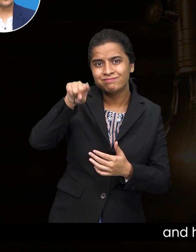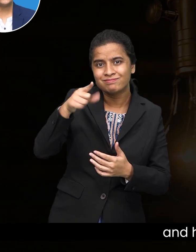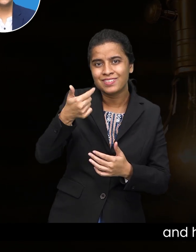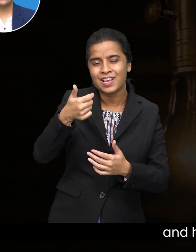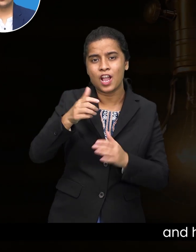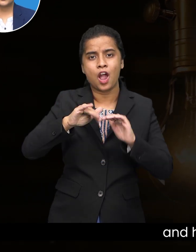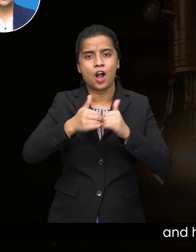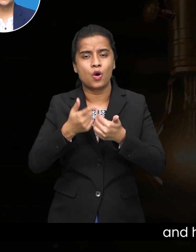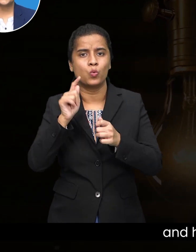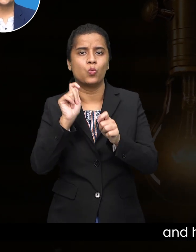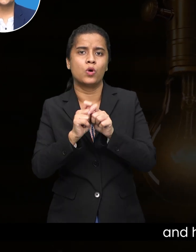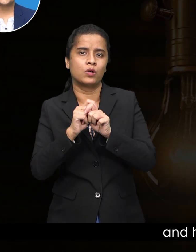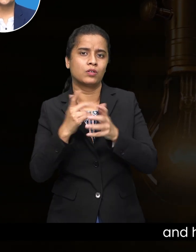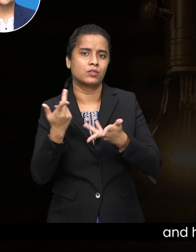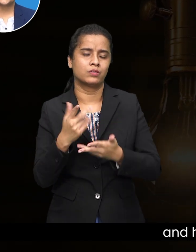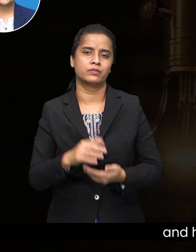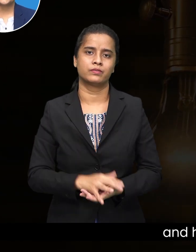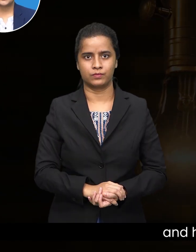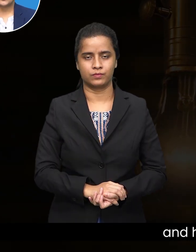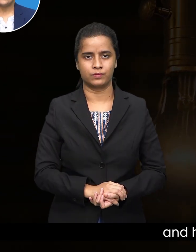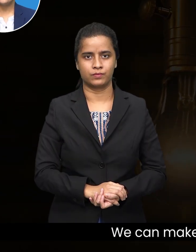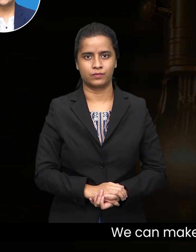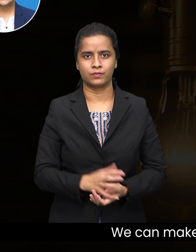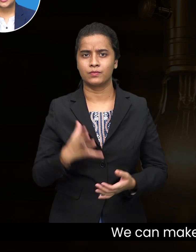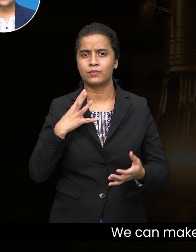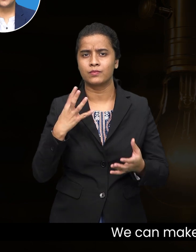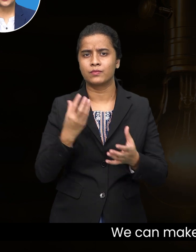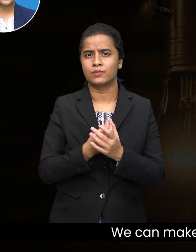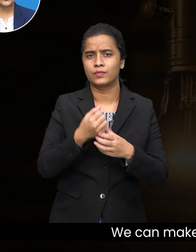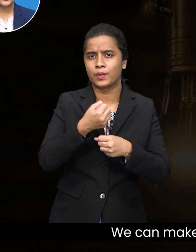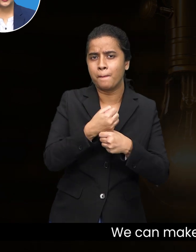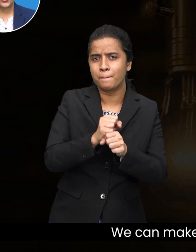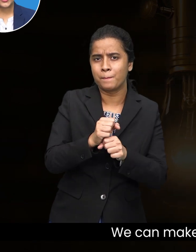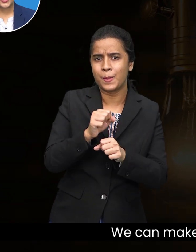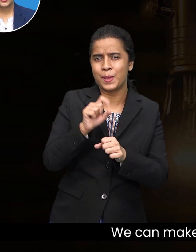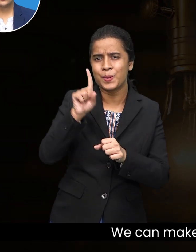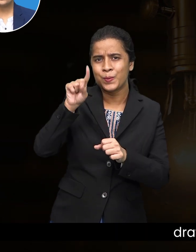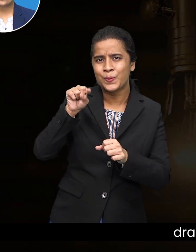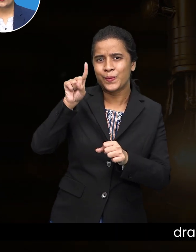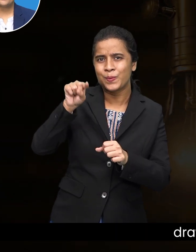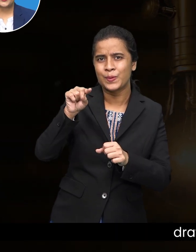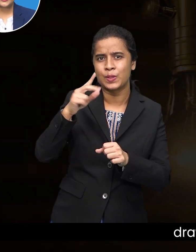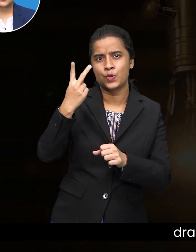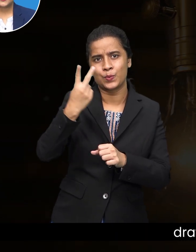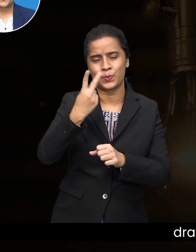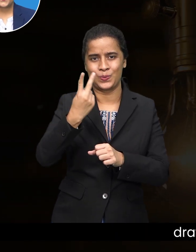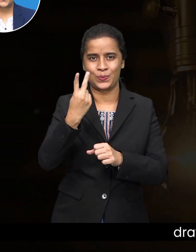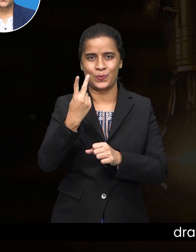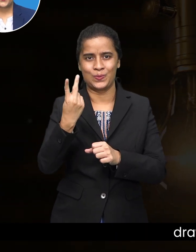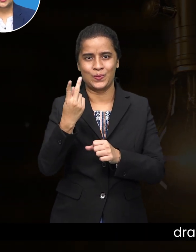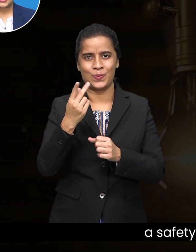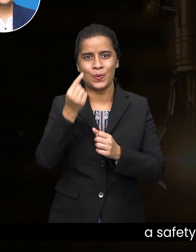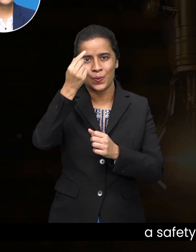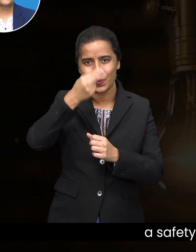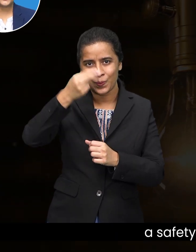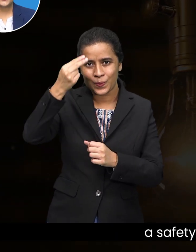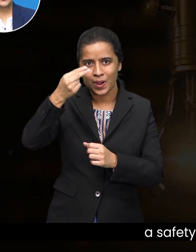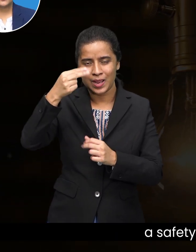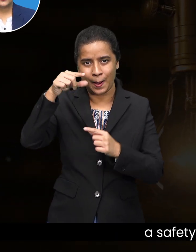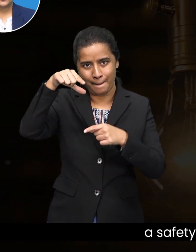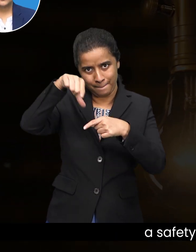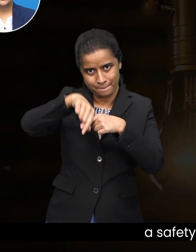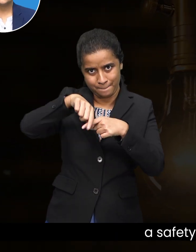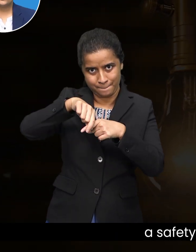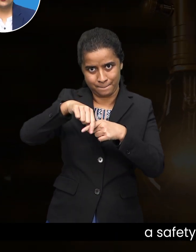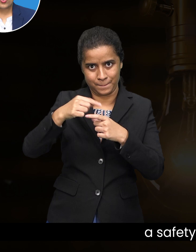and how it works. We can make a switch using 2 drawing pins, a safety